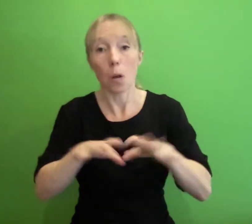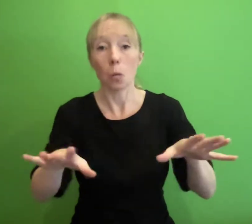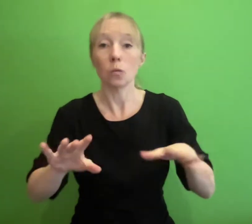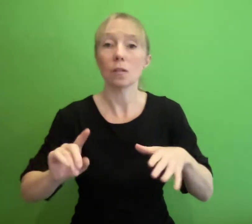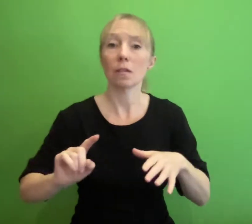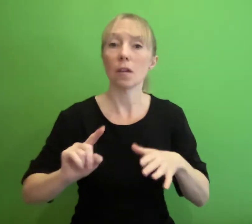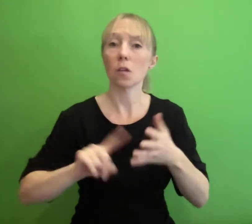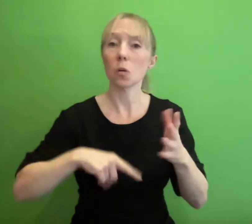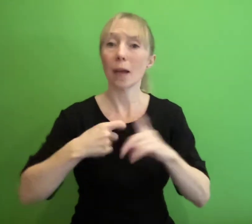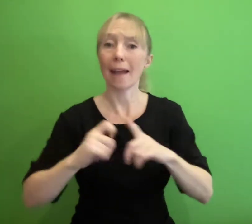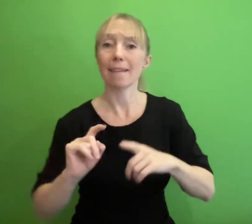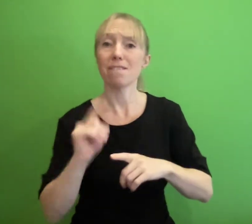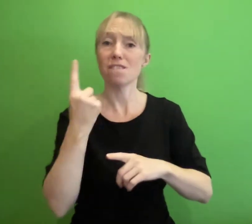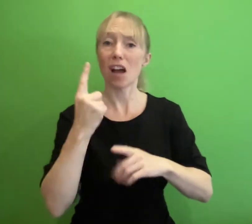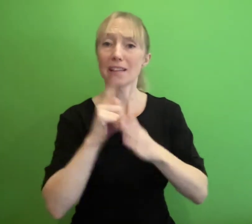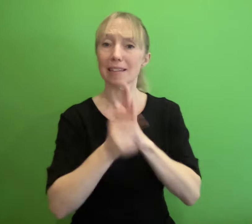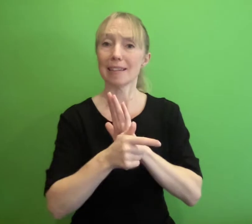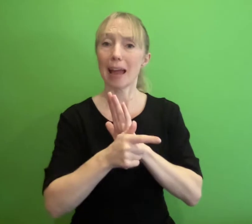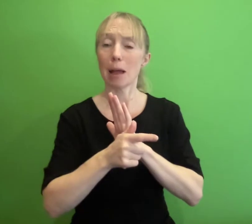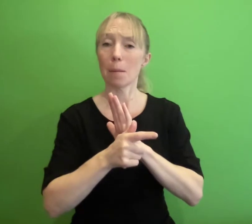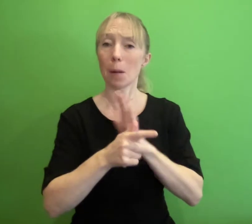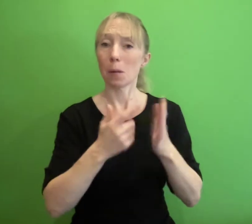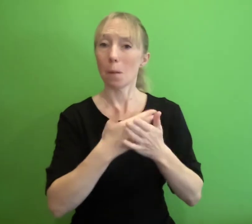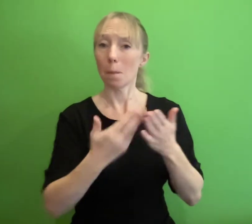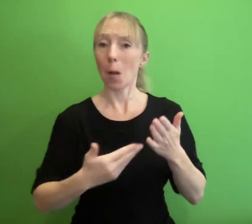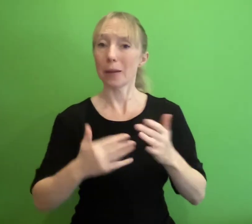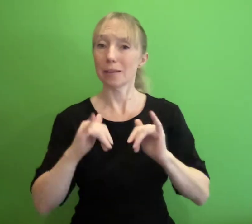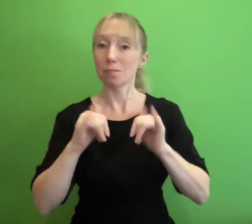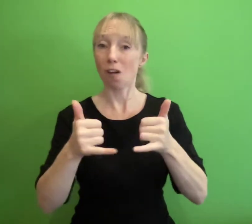Poets Prize. The majority of this work has been unfunded.